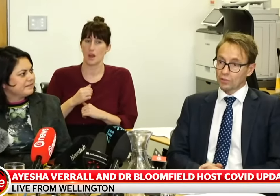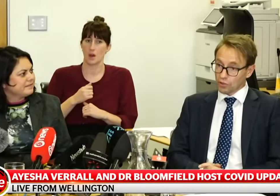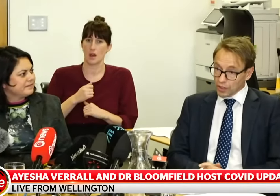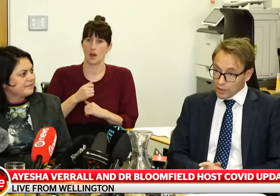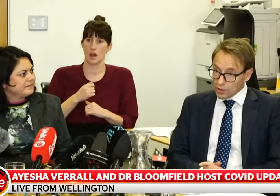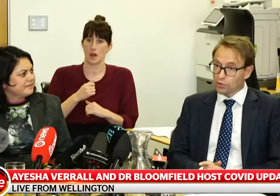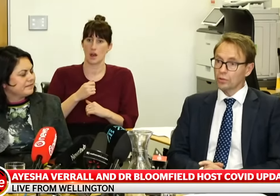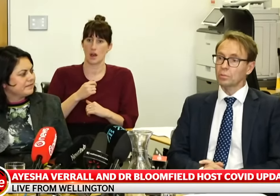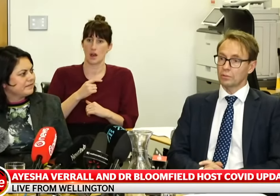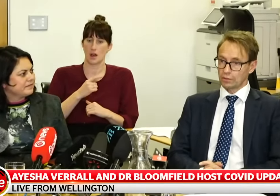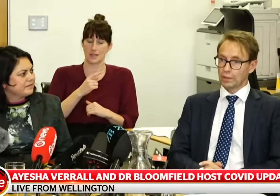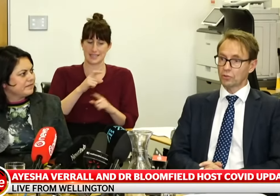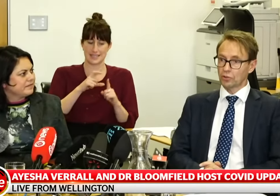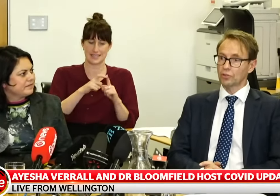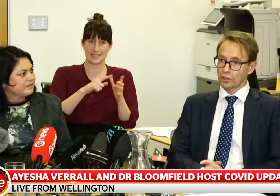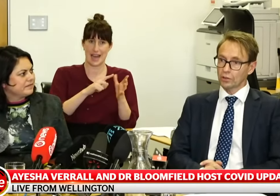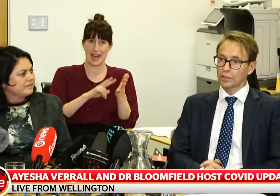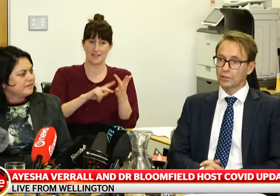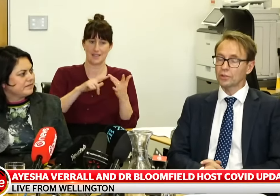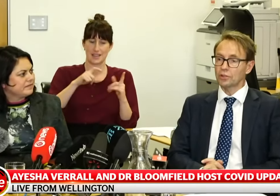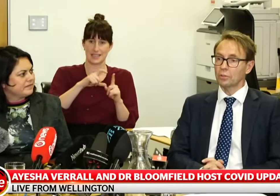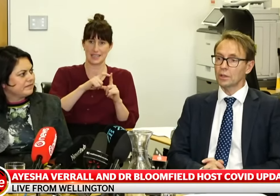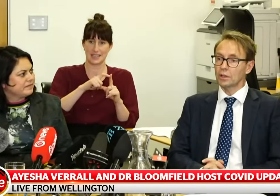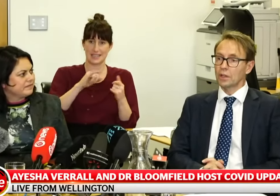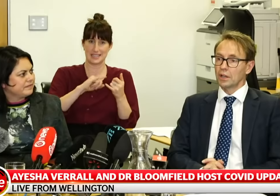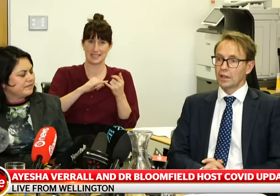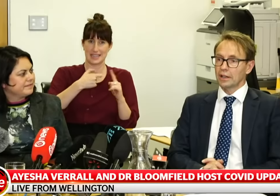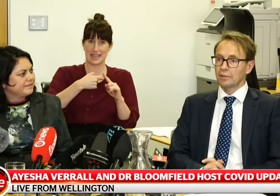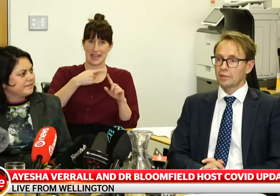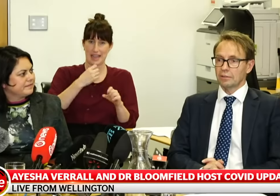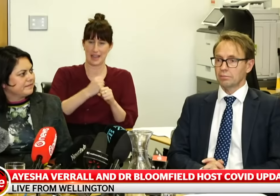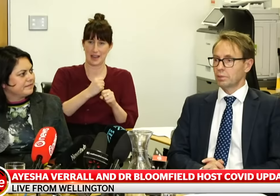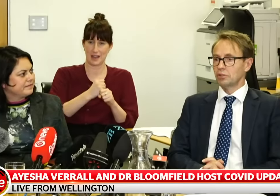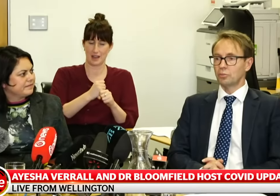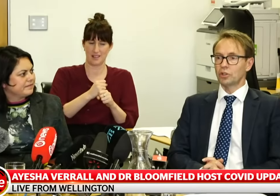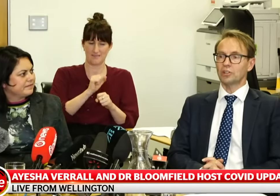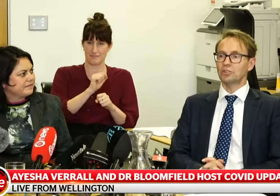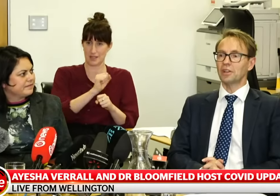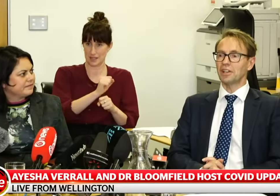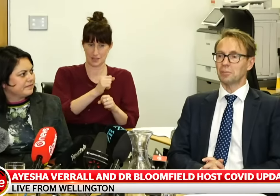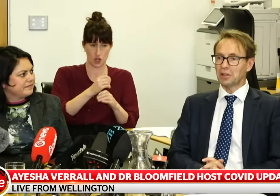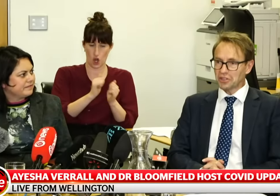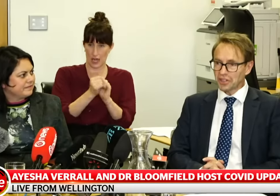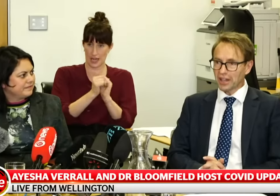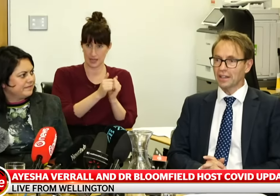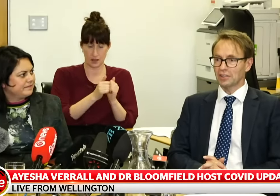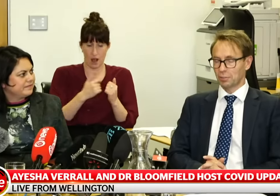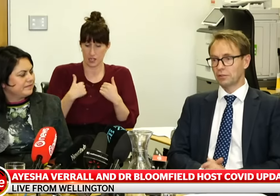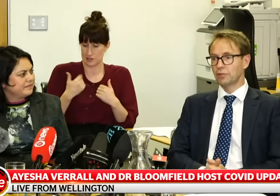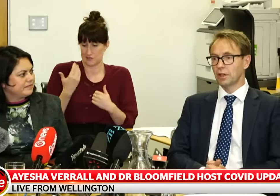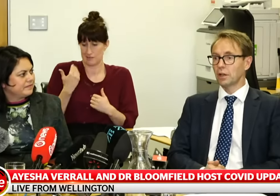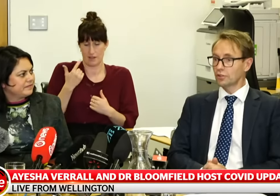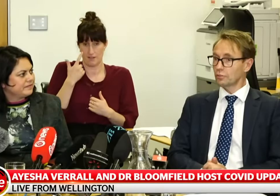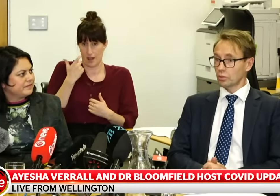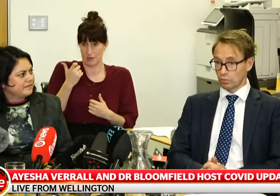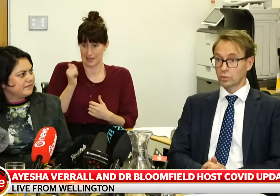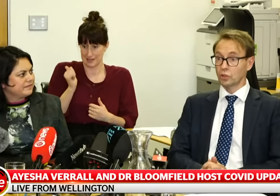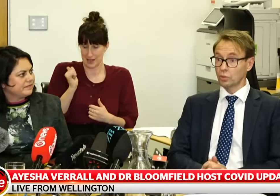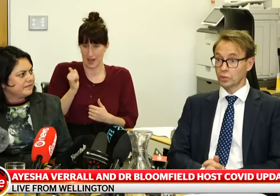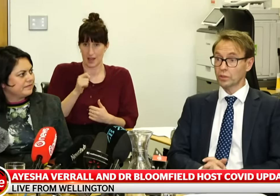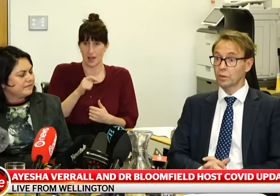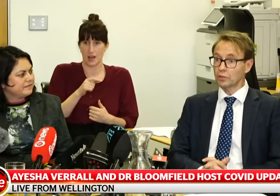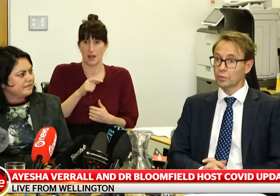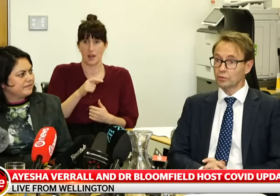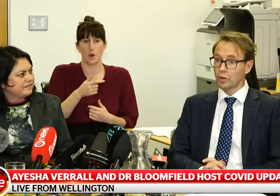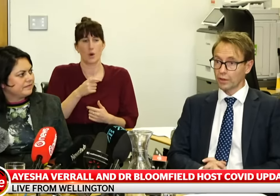Sir David Skegg and his group have been interested in looking at this. So that piece of work I just found out about yesterday, it's being finalised, and we'll